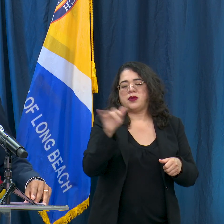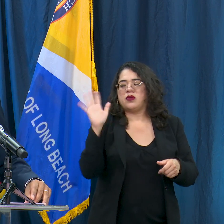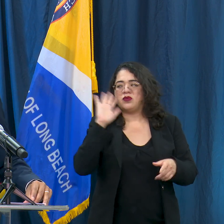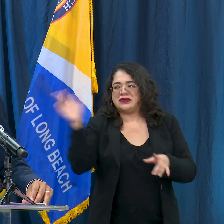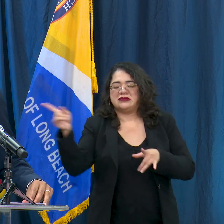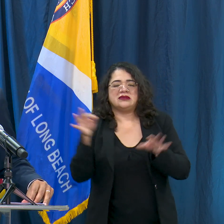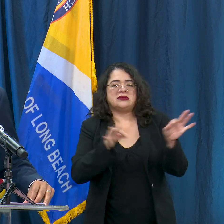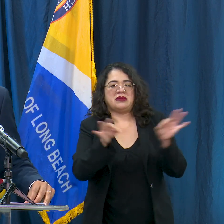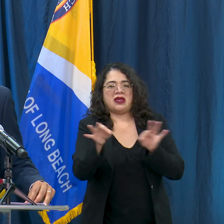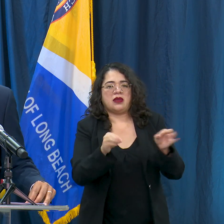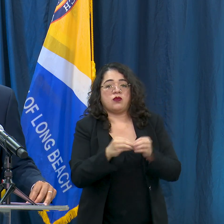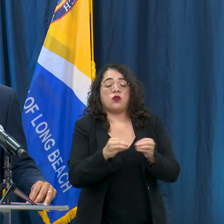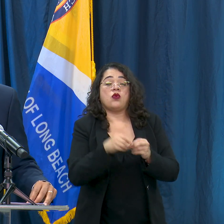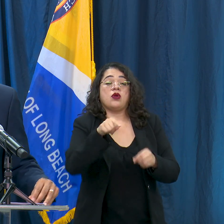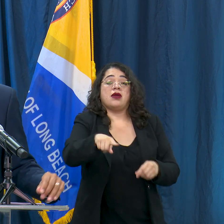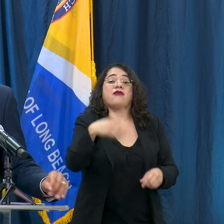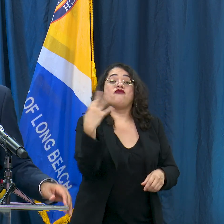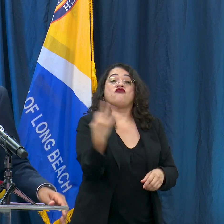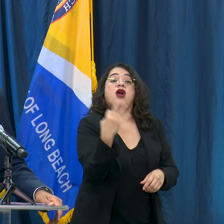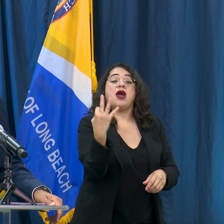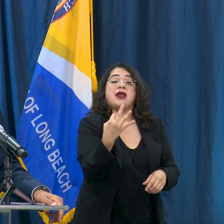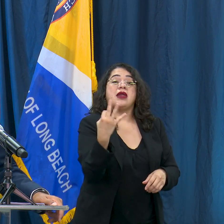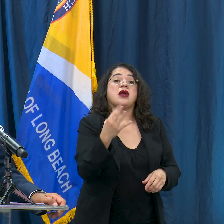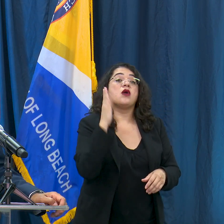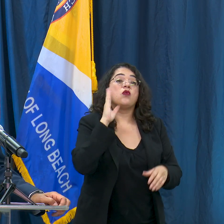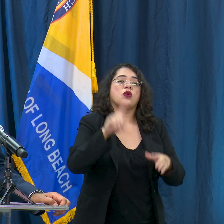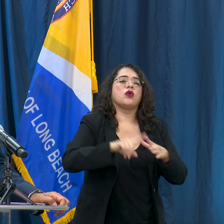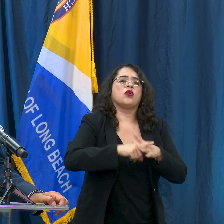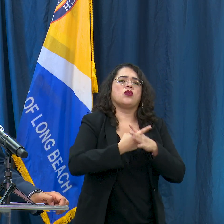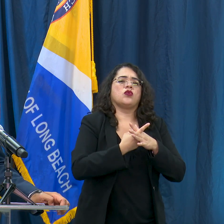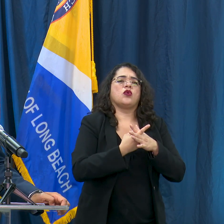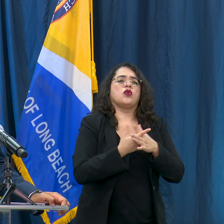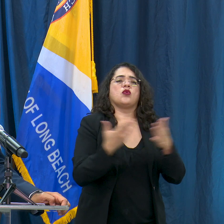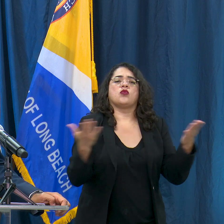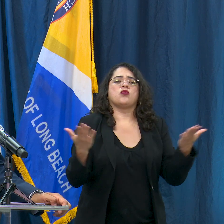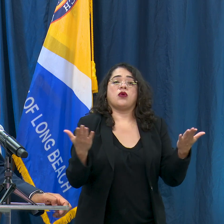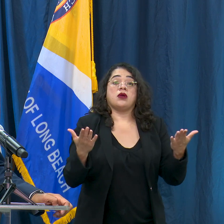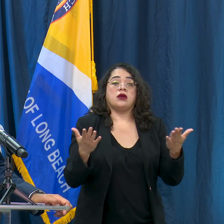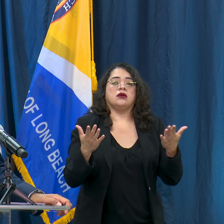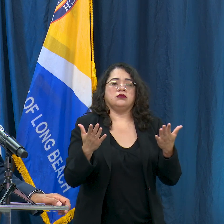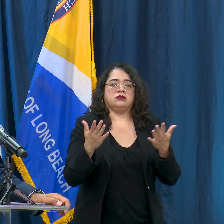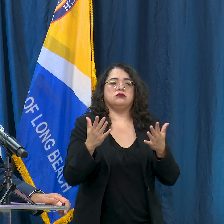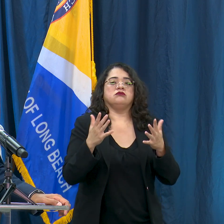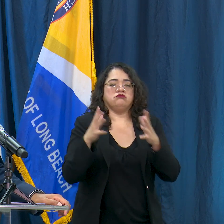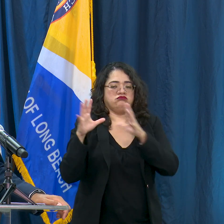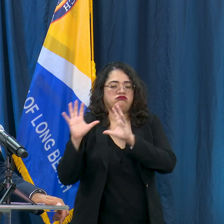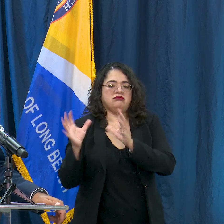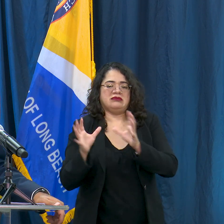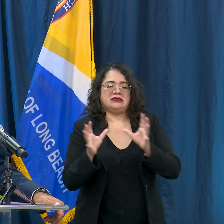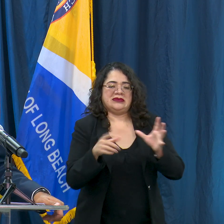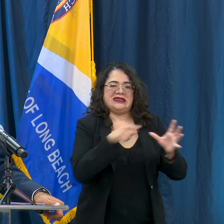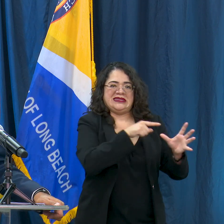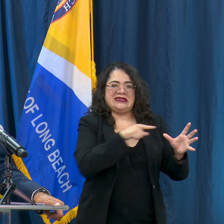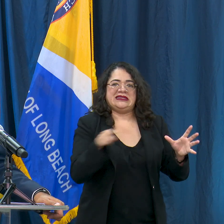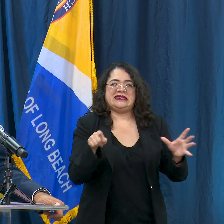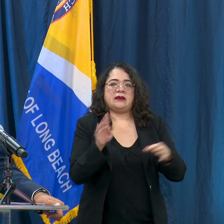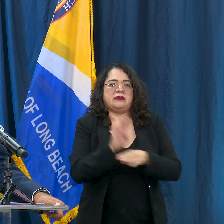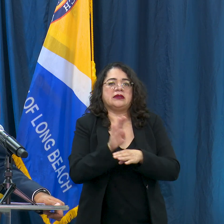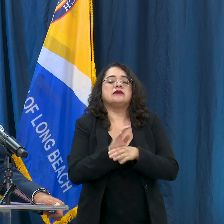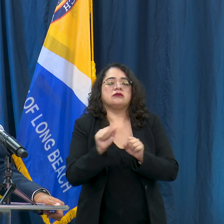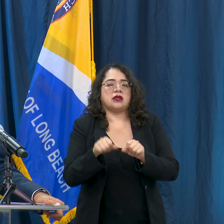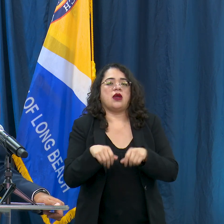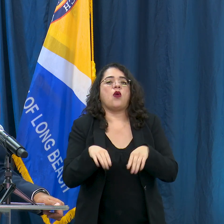this Friday, and what we're not going to be able to reopen, because not everything that the governor said